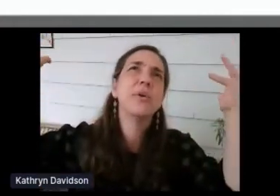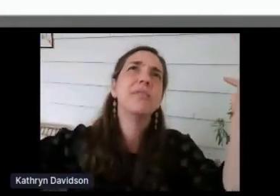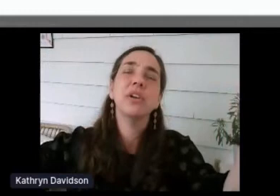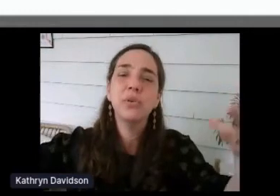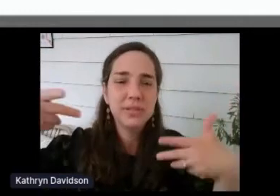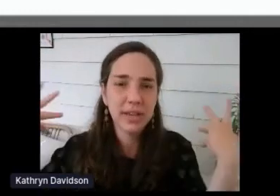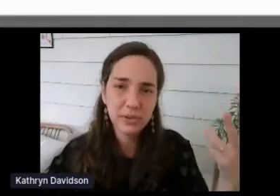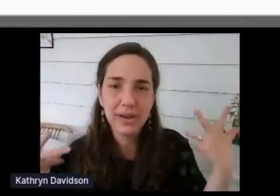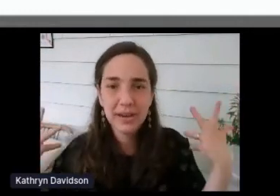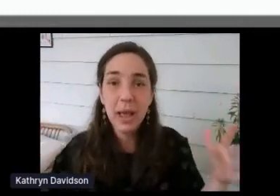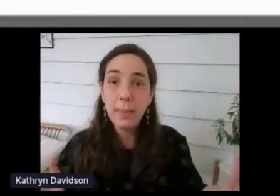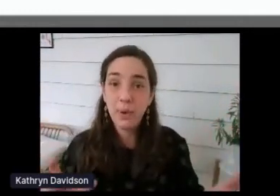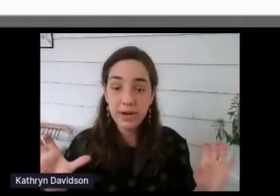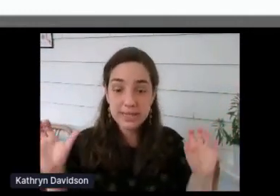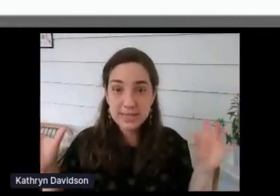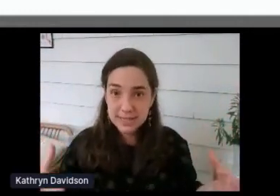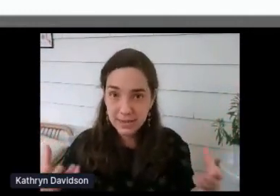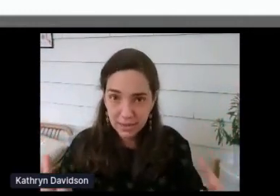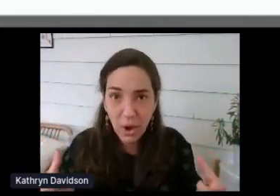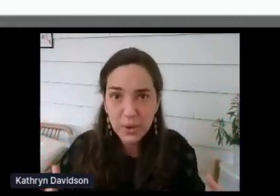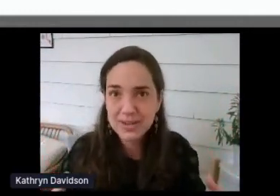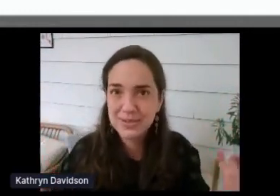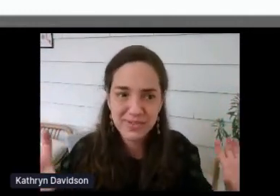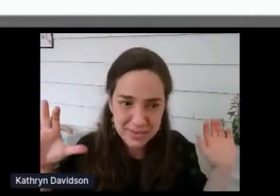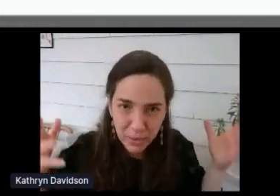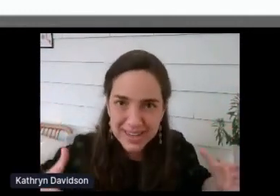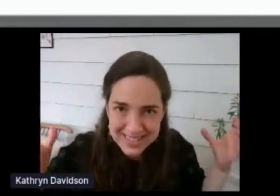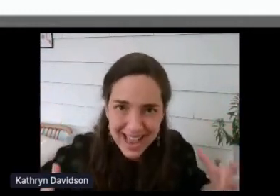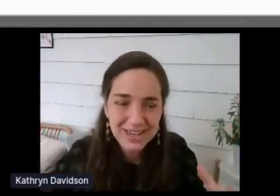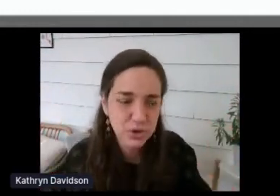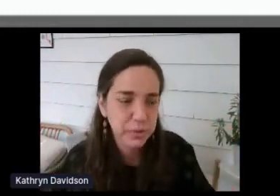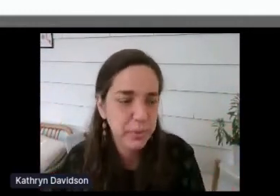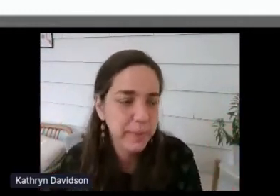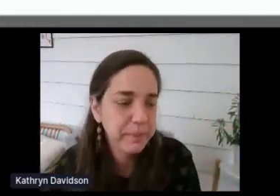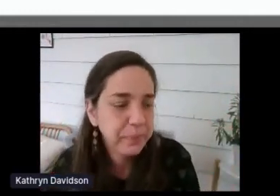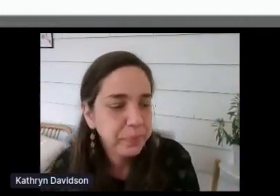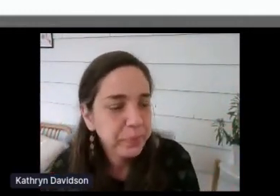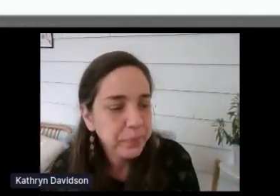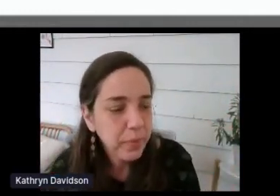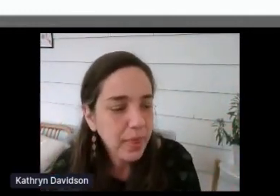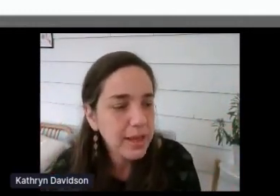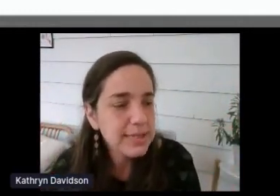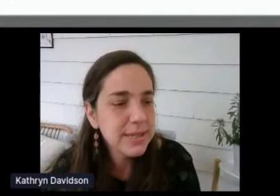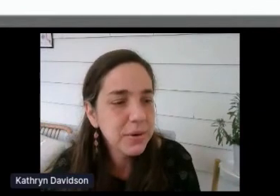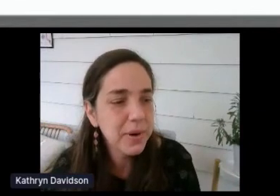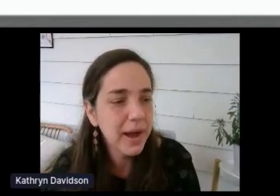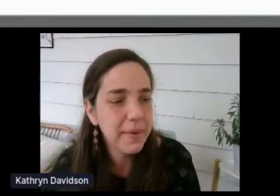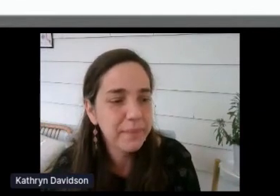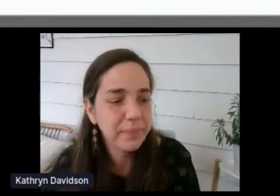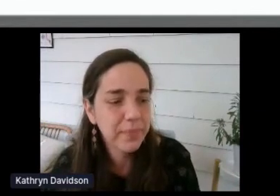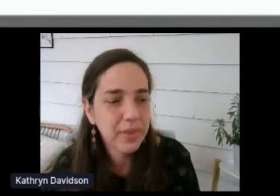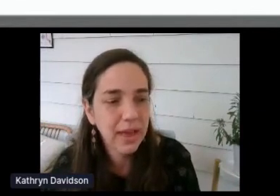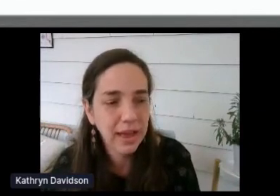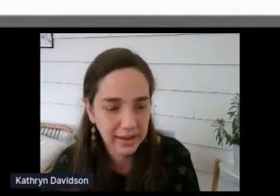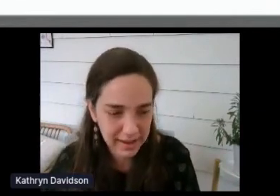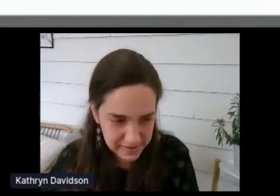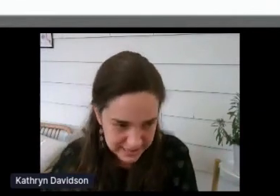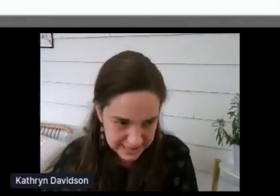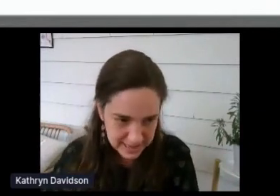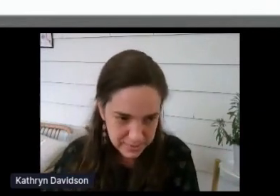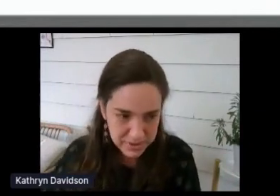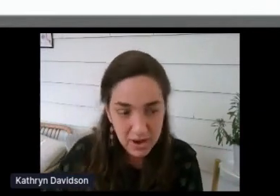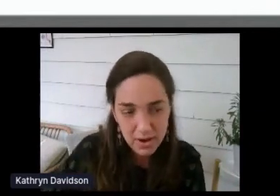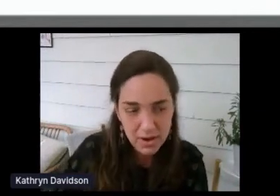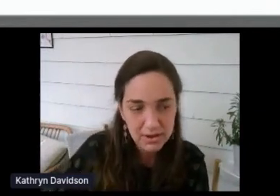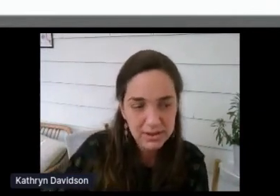to know even who's included, whereas lower is sort of the more exact group, right? So I gave you